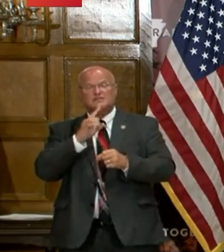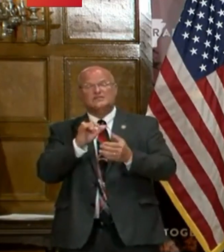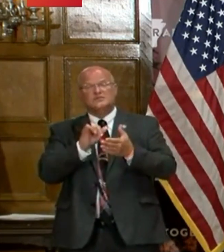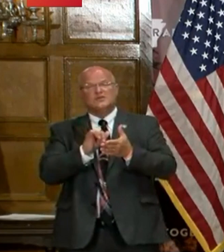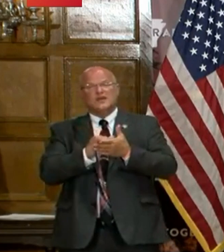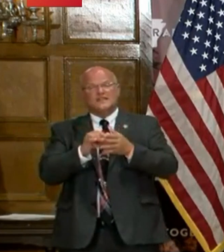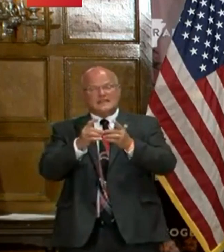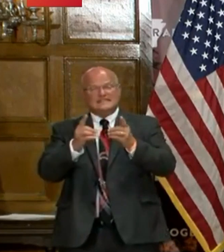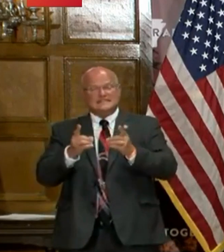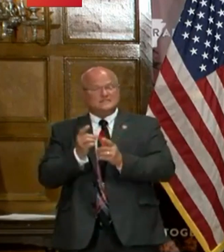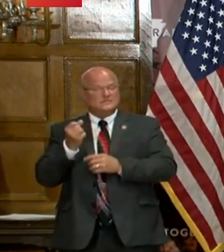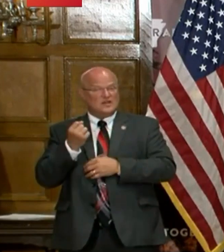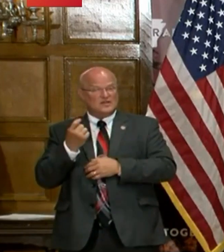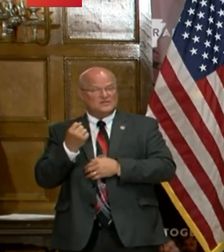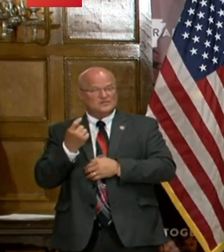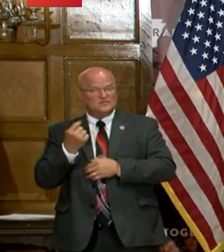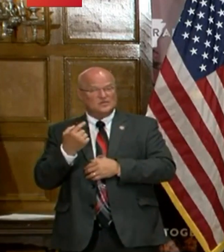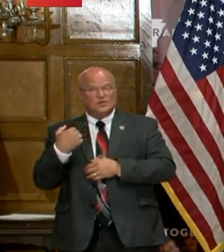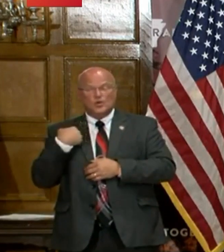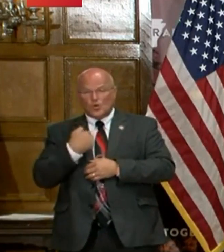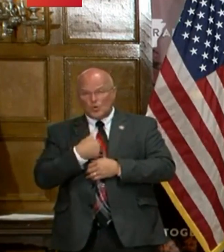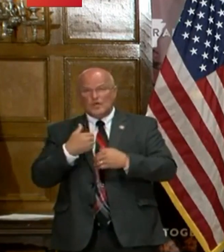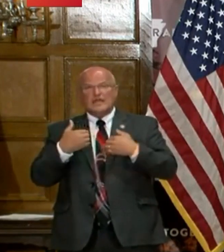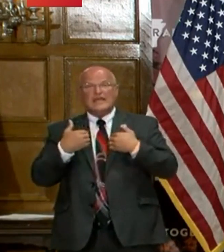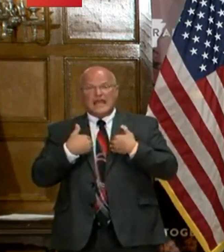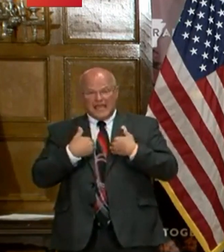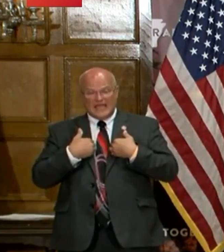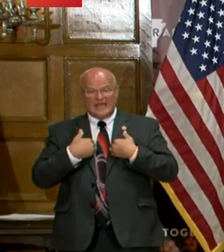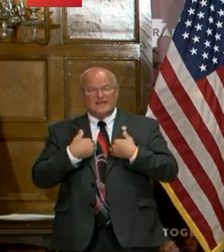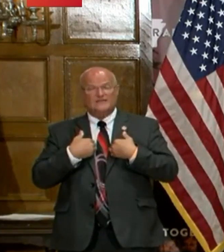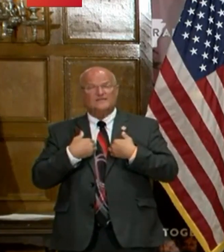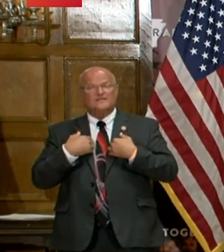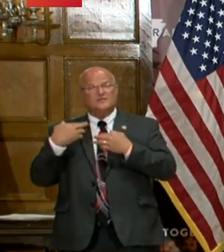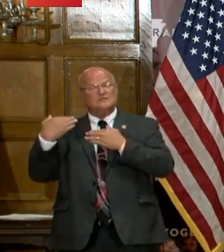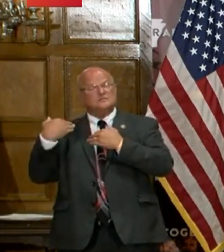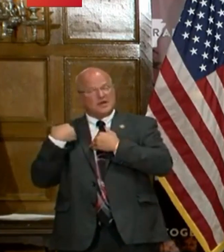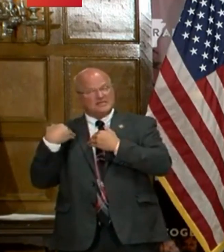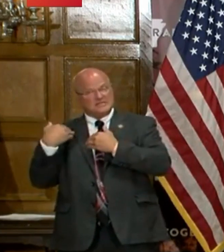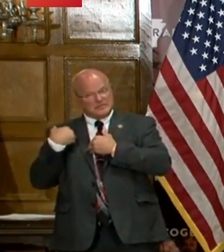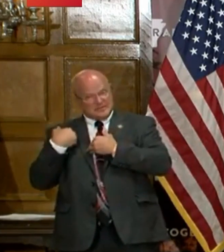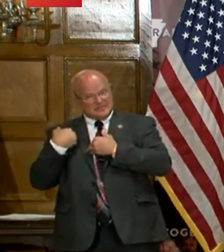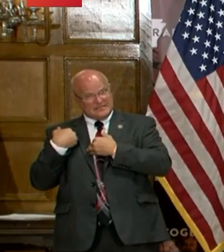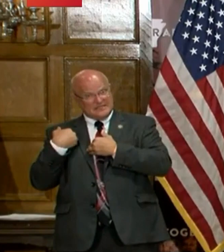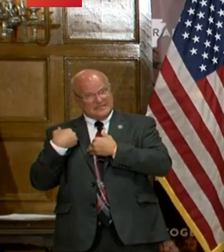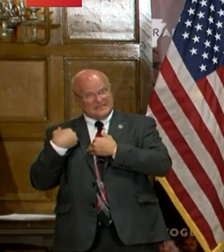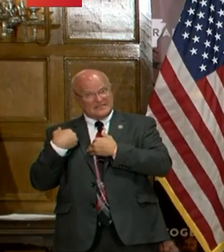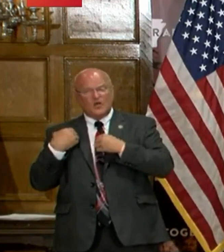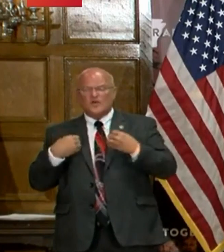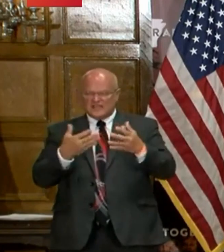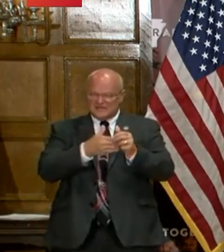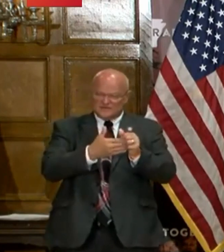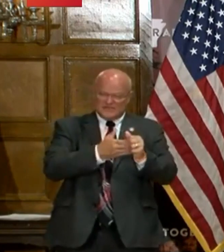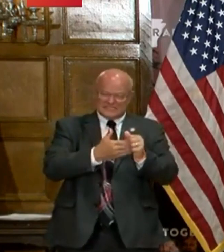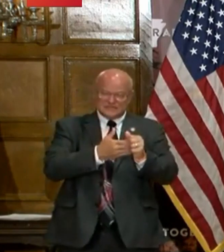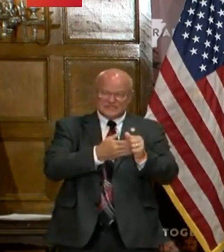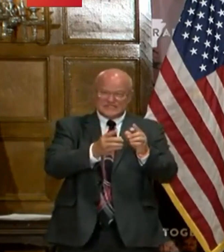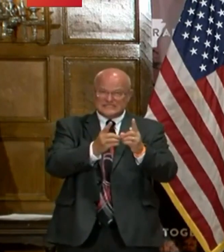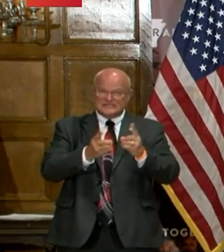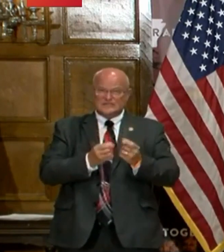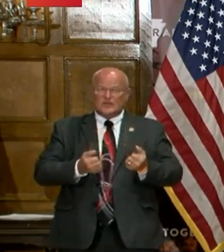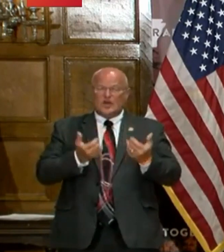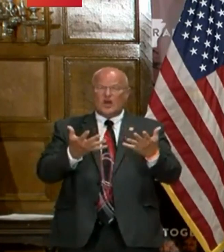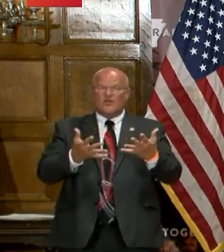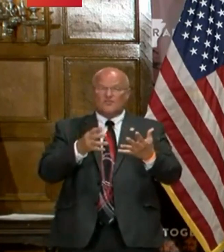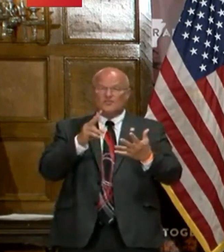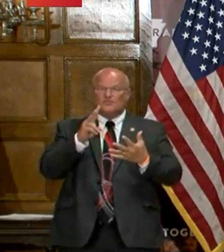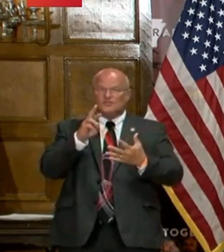that districts understood we do have a state responsibility. We have given flexibility for districts to offer